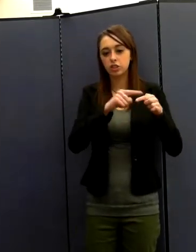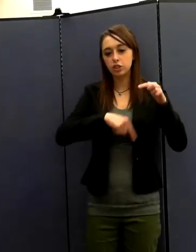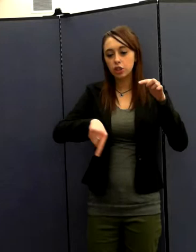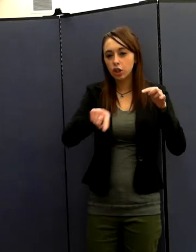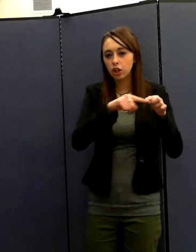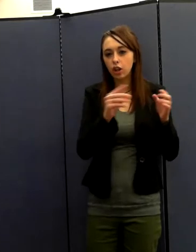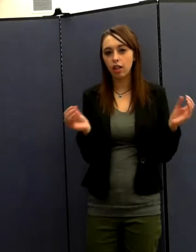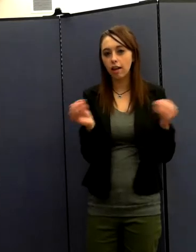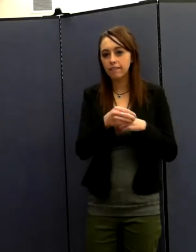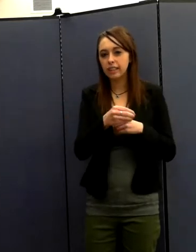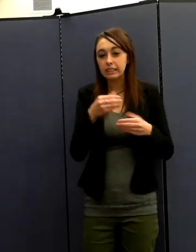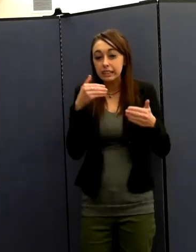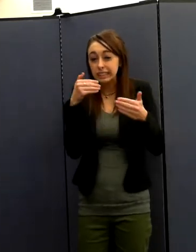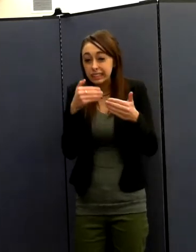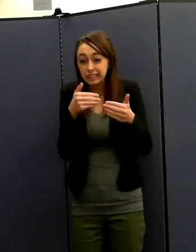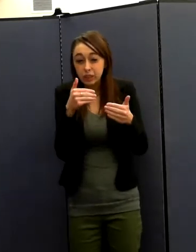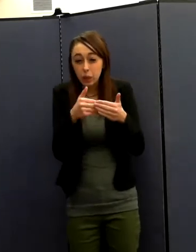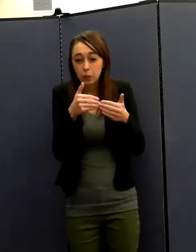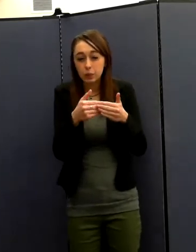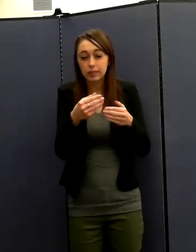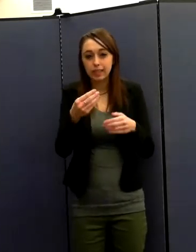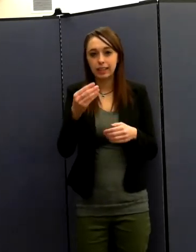so close. Kiss that brain of yours.